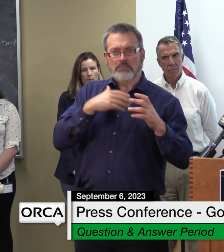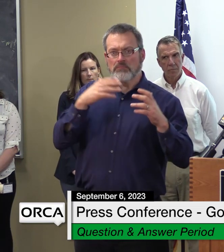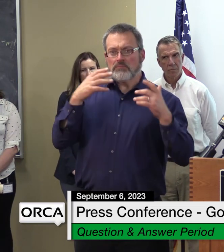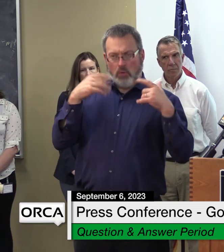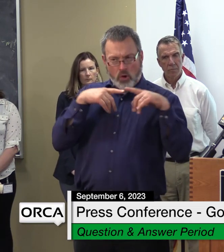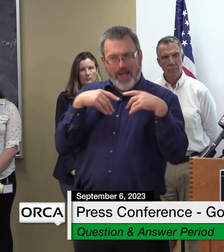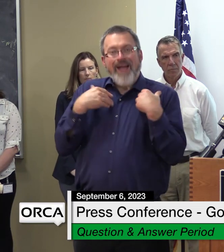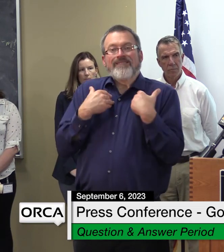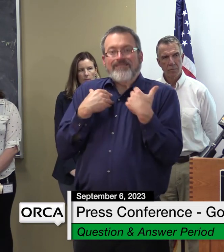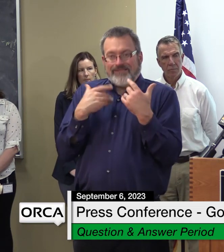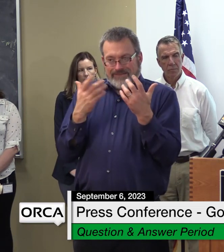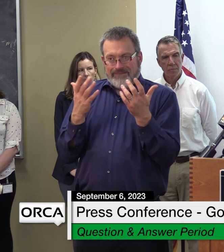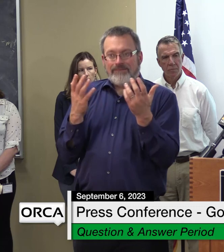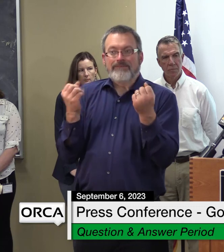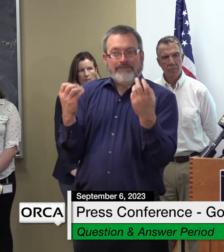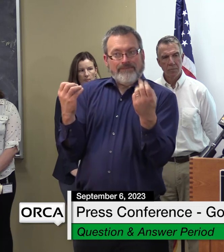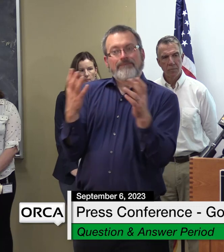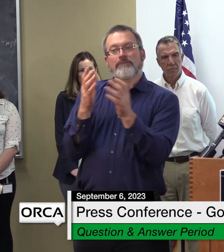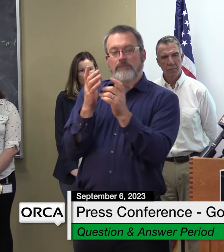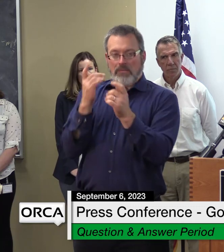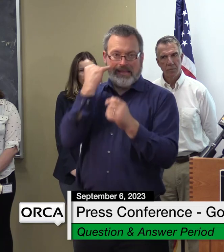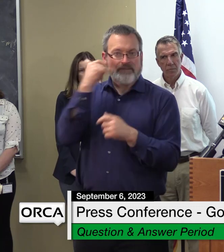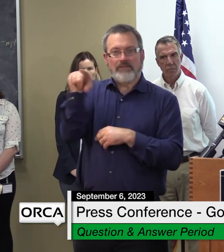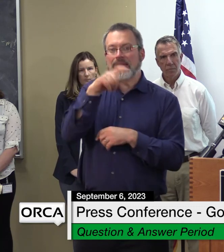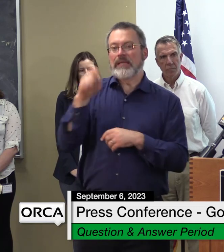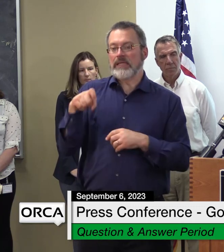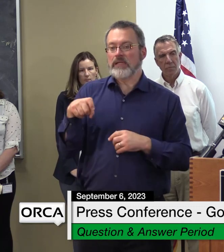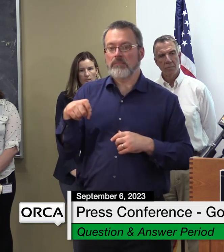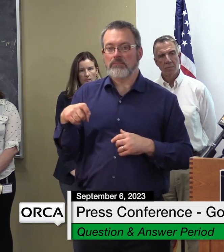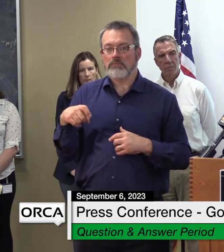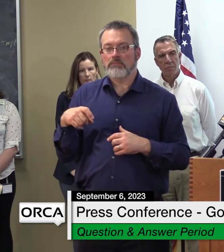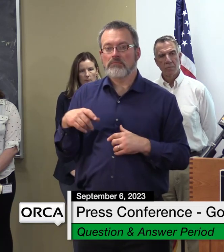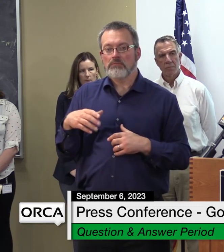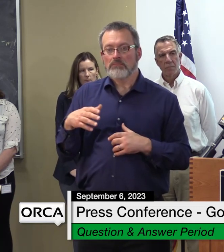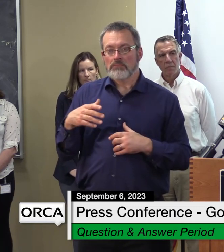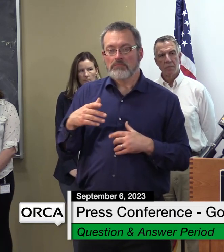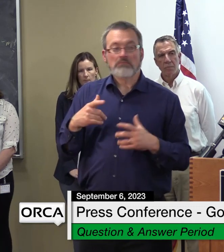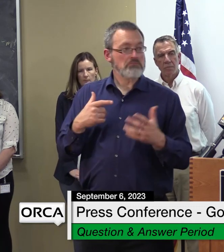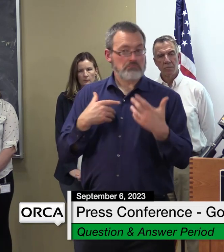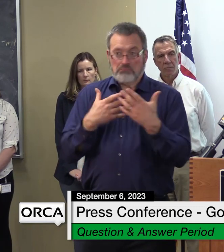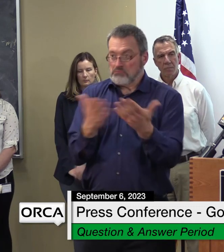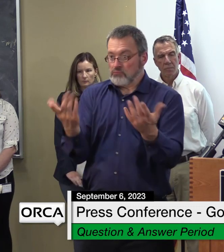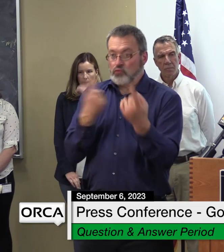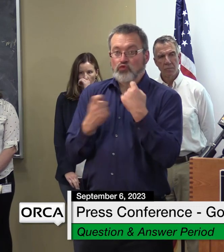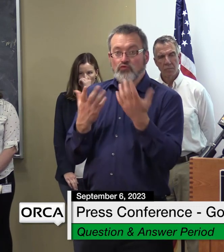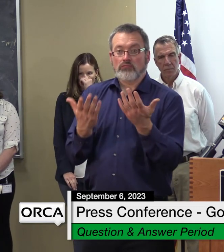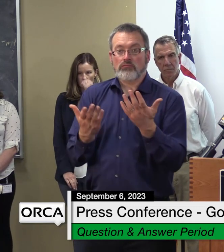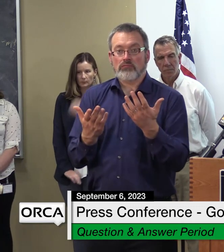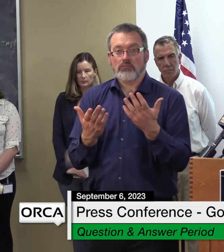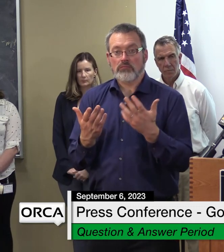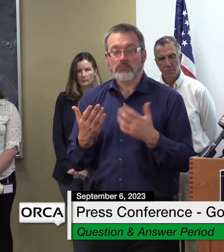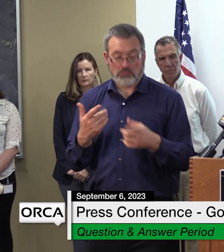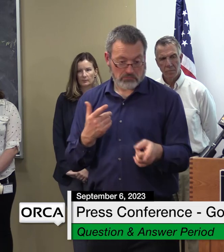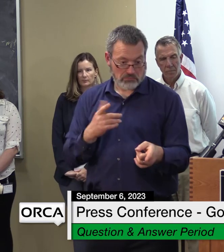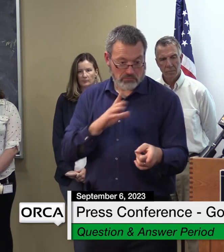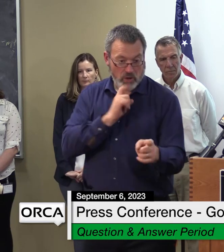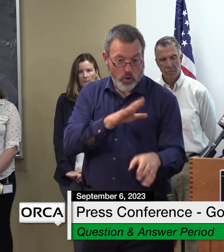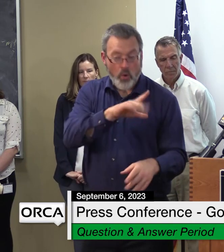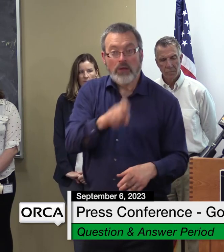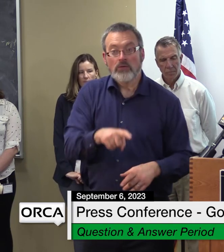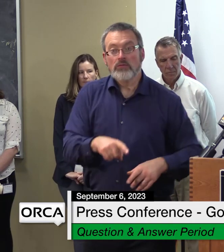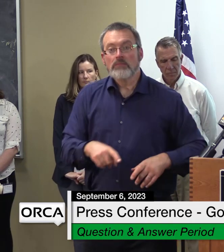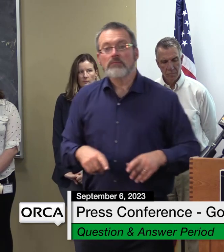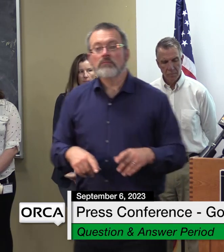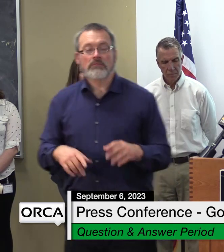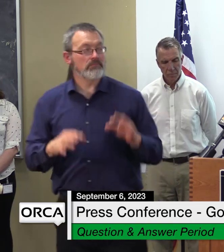folks who need it. So I'm happy to answer any additional questions, but Fred, let me know if that didn't answer the question. Yeah, sure. You